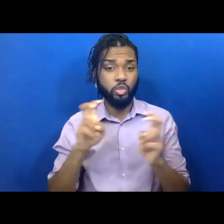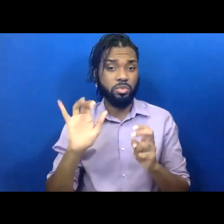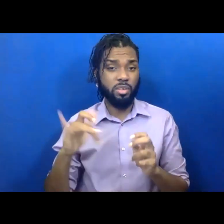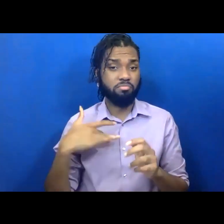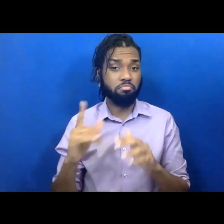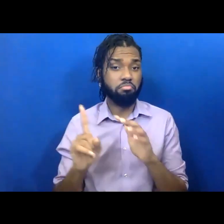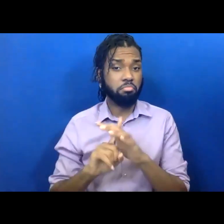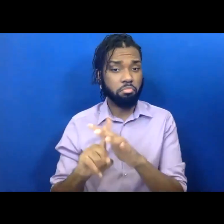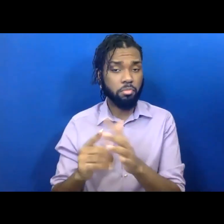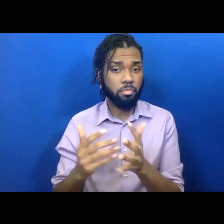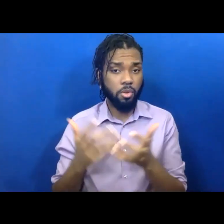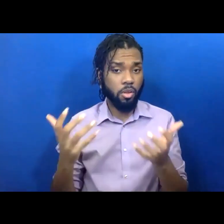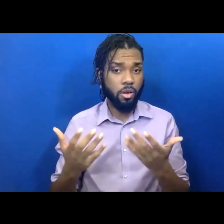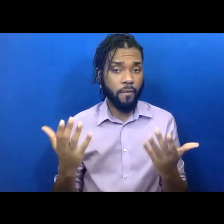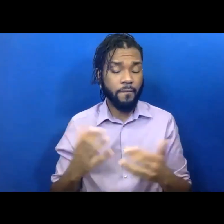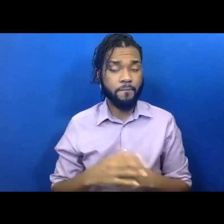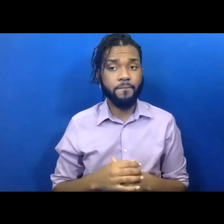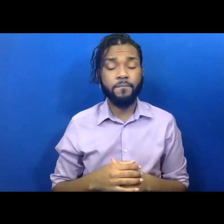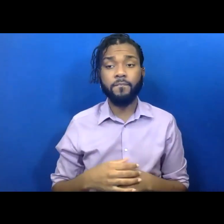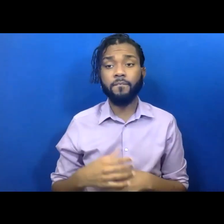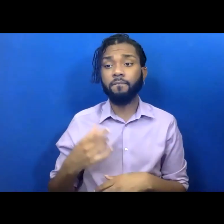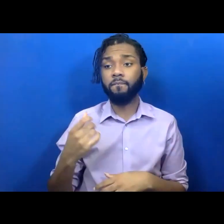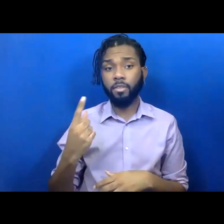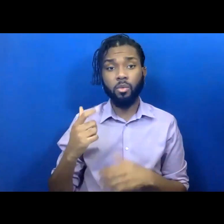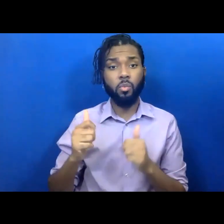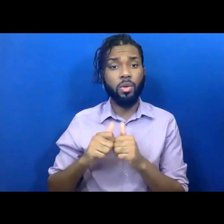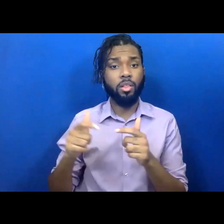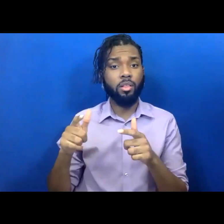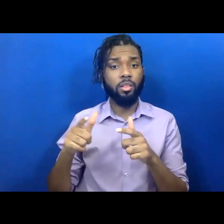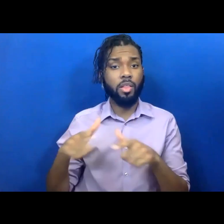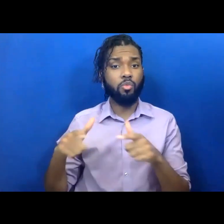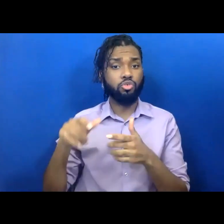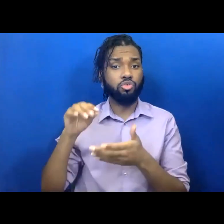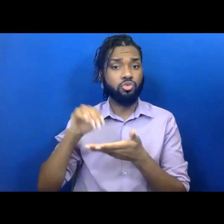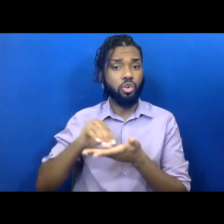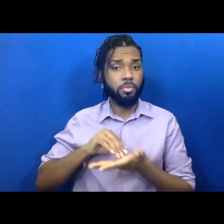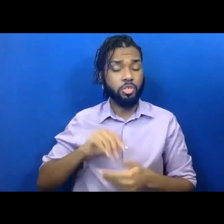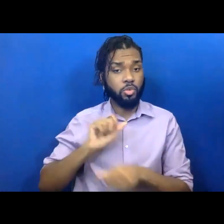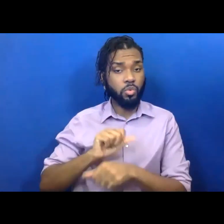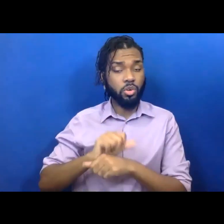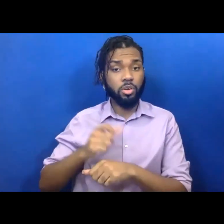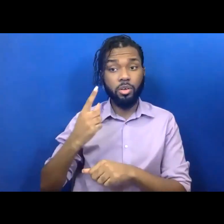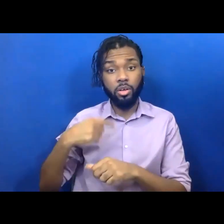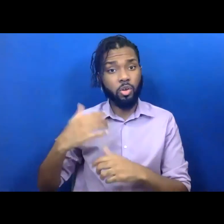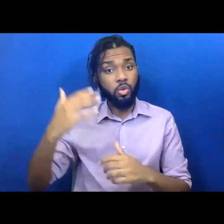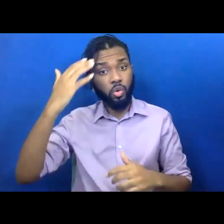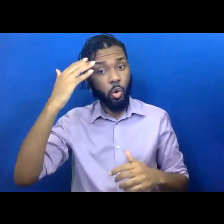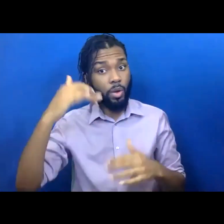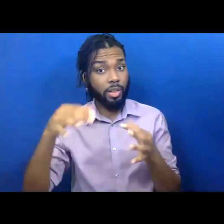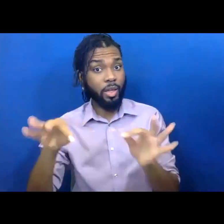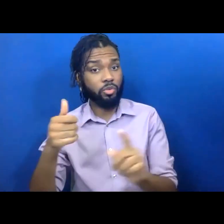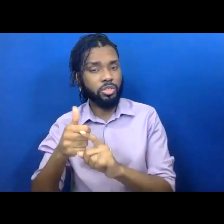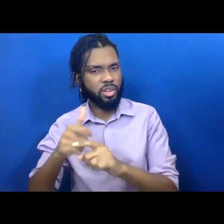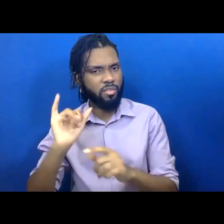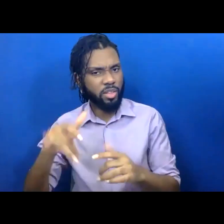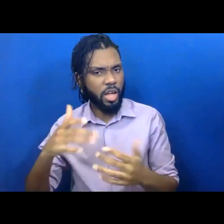I hear is that in language documentation work, knowledge of a language is viewed as expertise, and yet people are